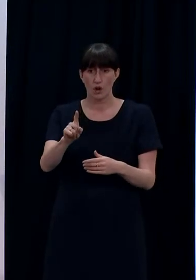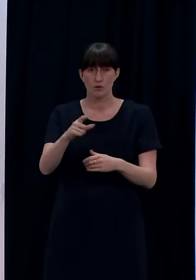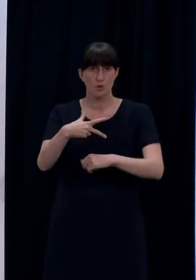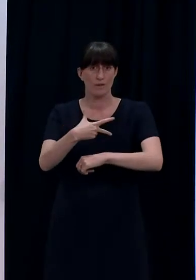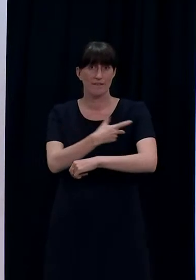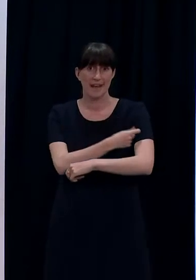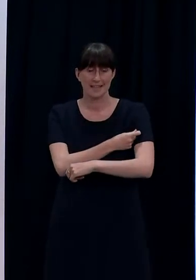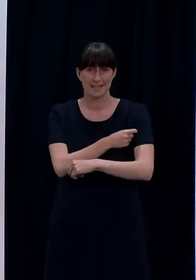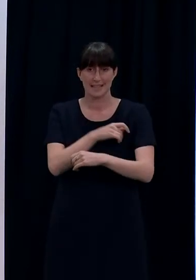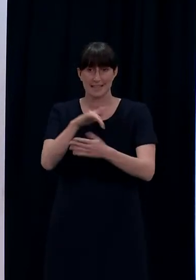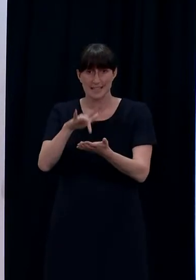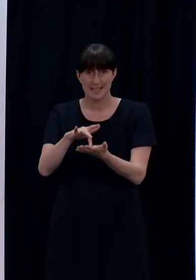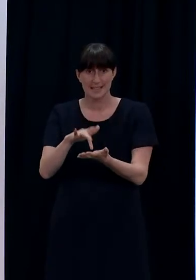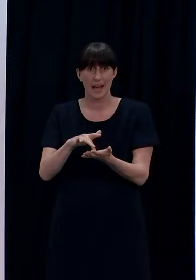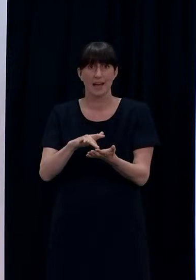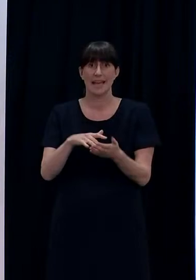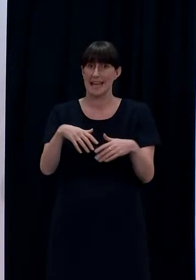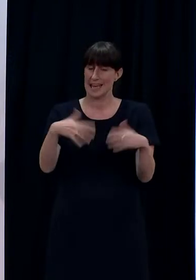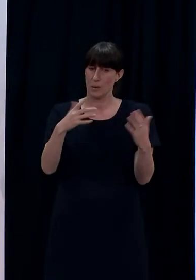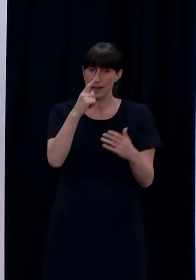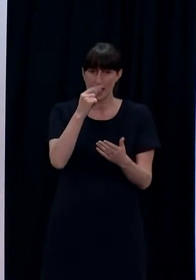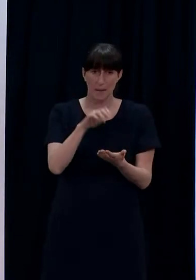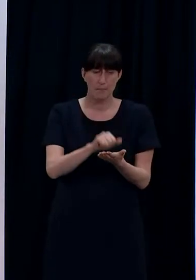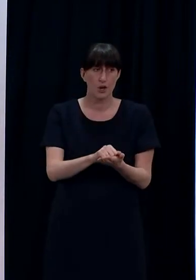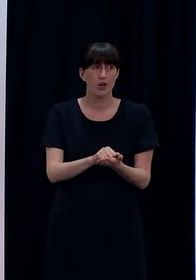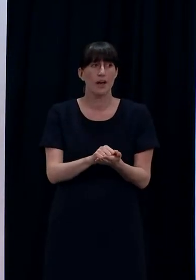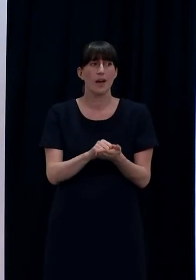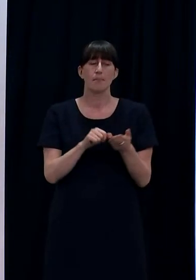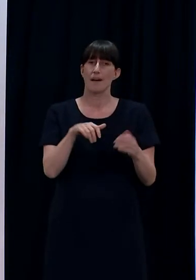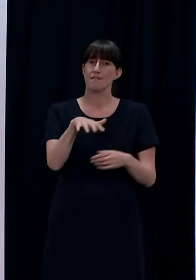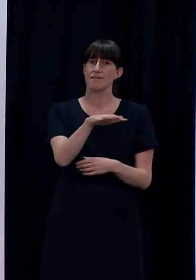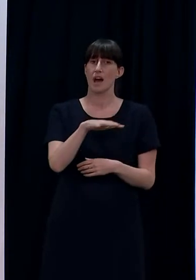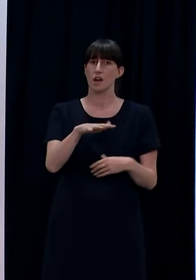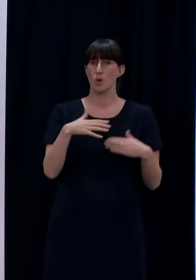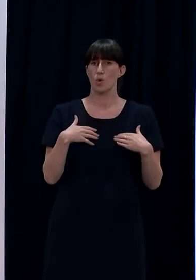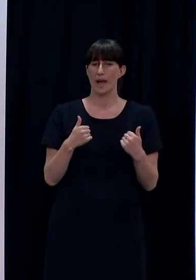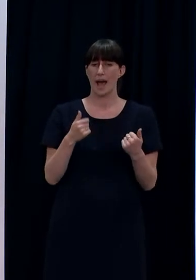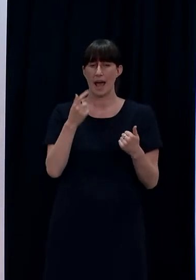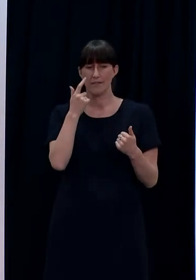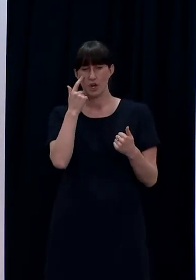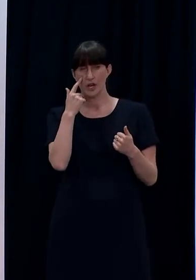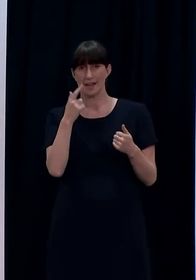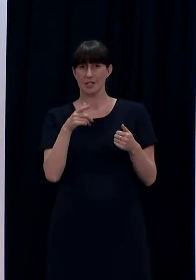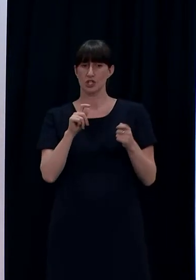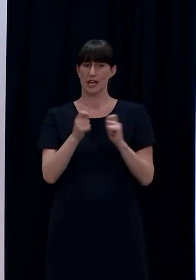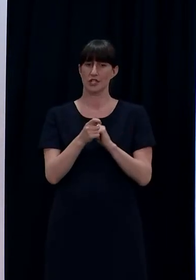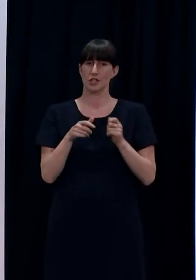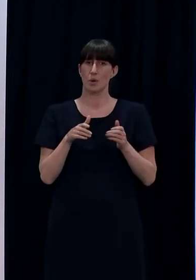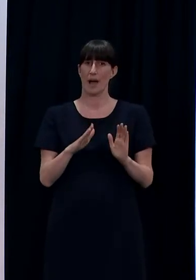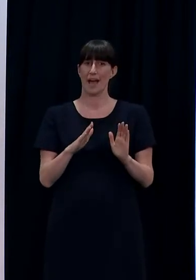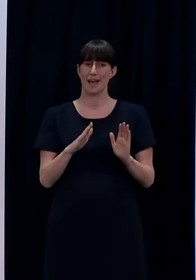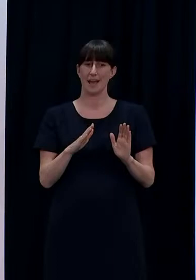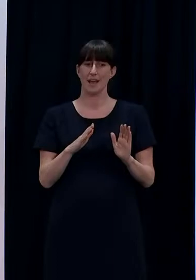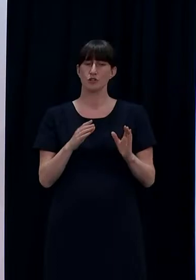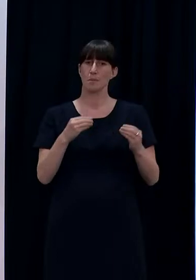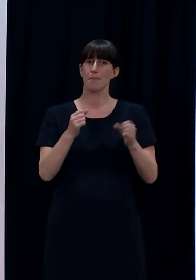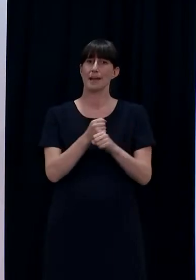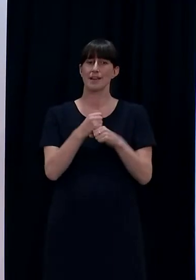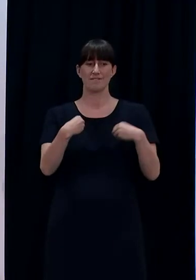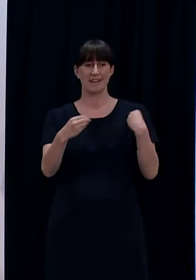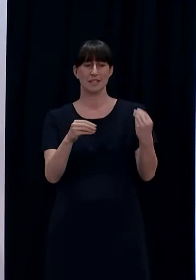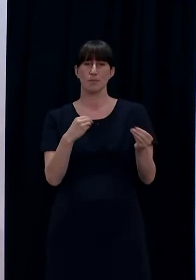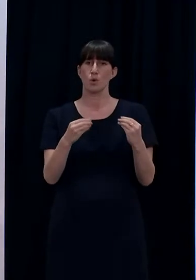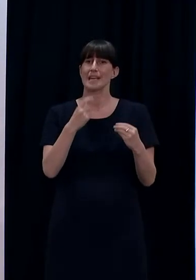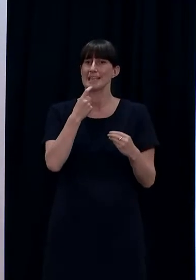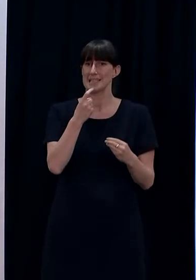as has already been noted, those whānau ora providers are looking at flexible ways of delivering it. That's how we'll lift the rates of Māori vaccination. And